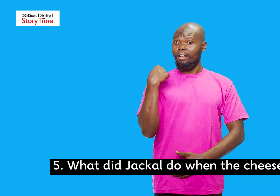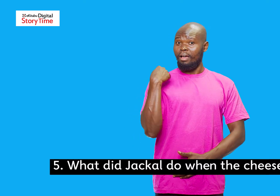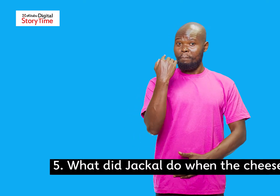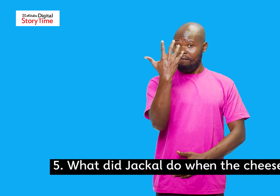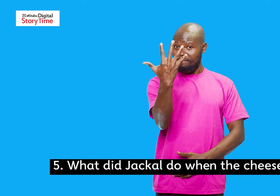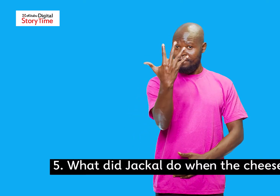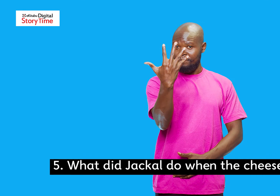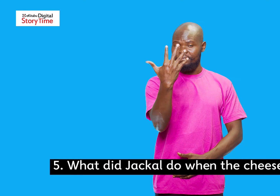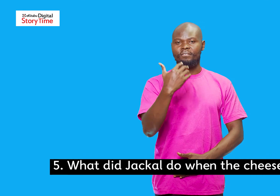Number 5.